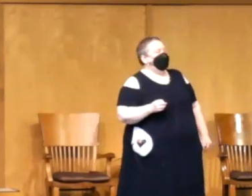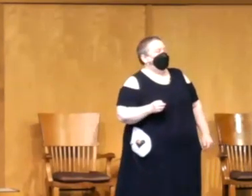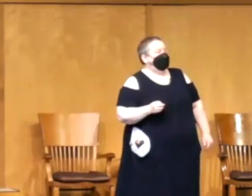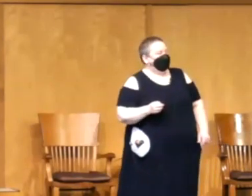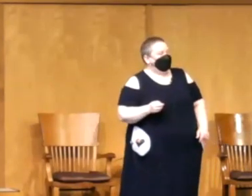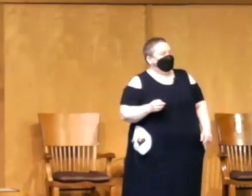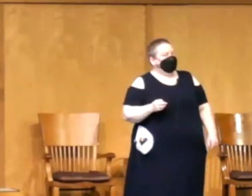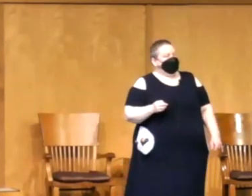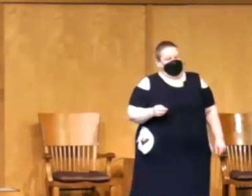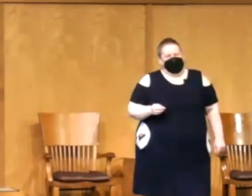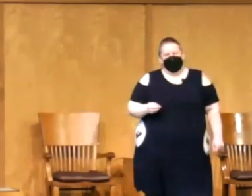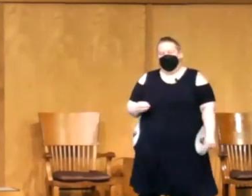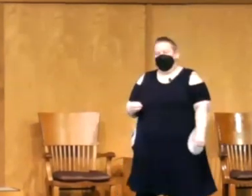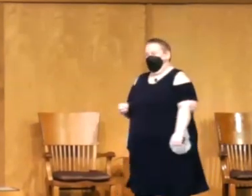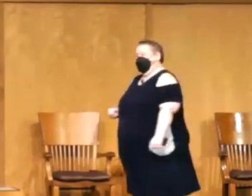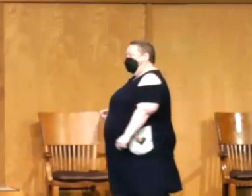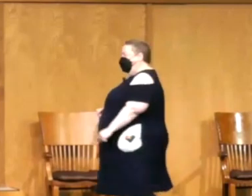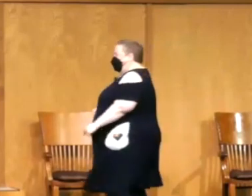Amen.